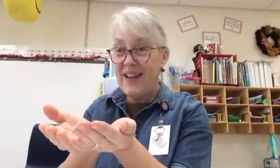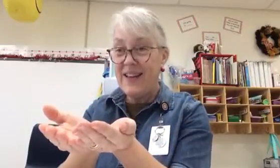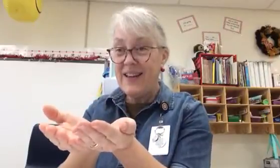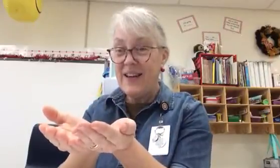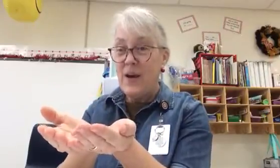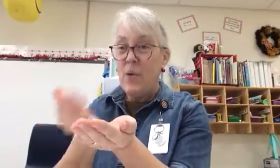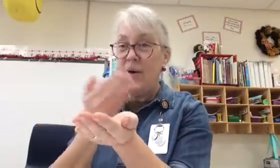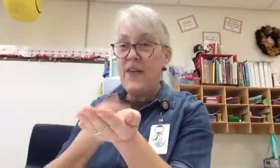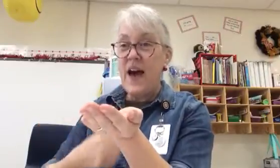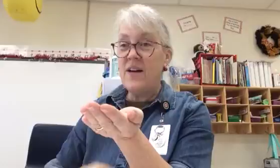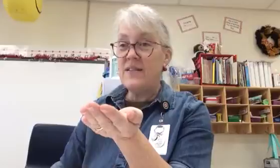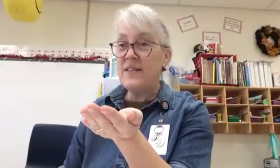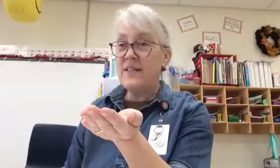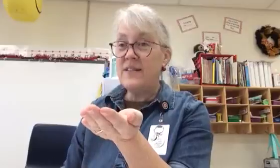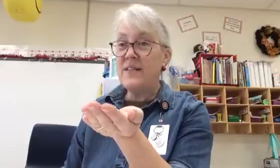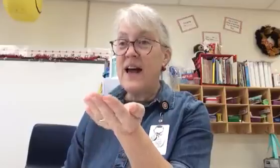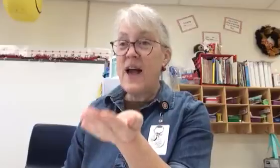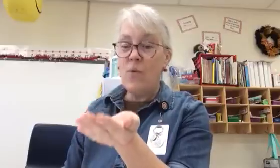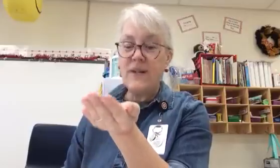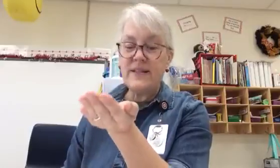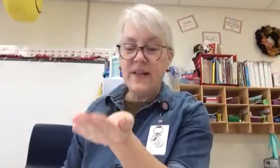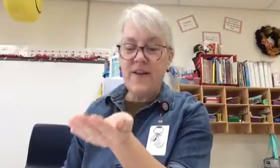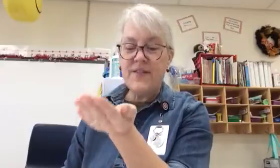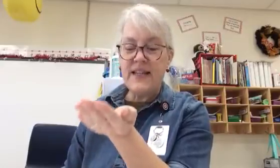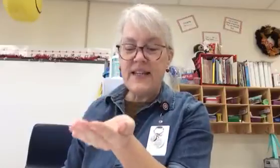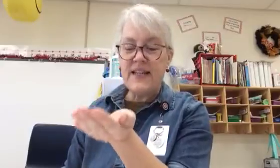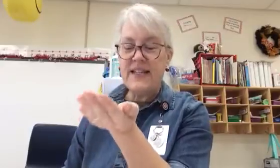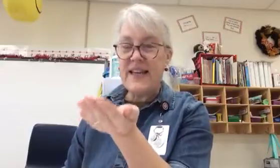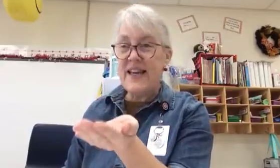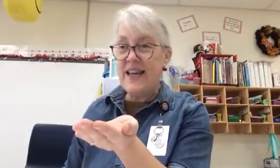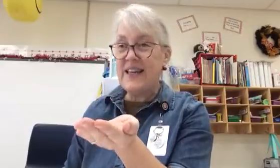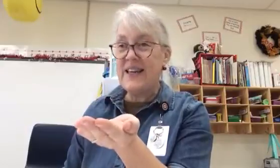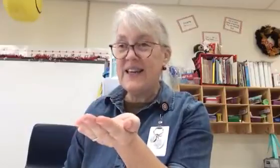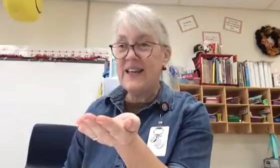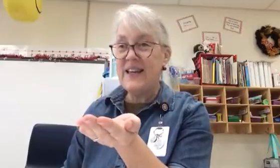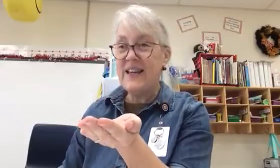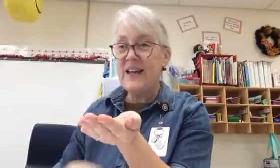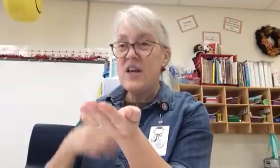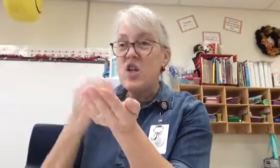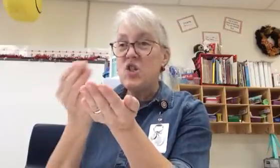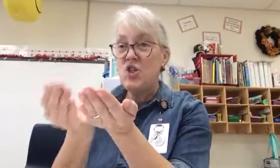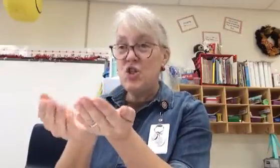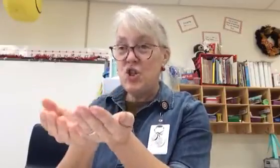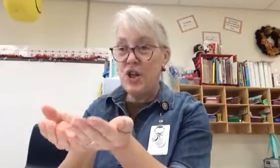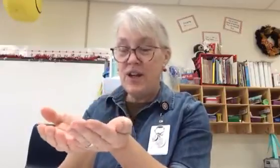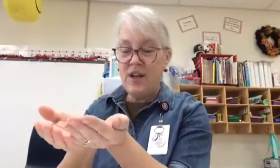without l and what's left is ick. Chick